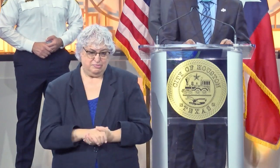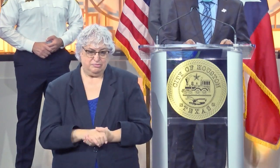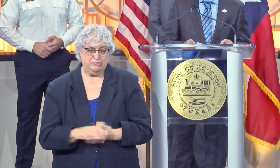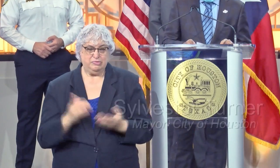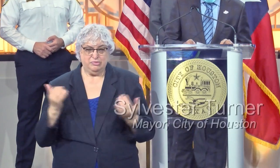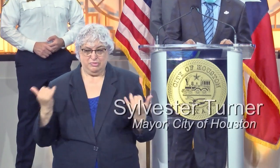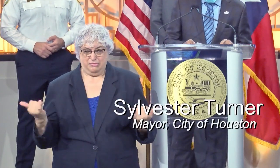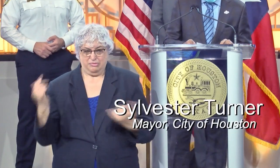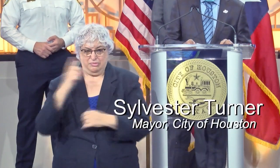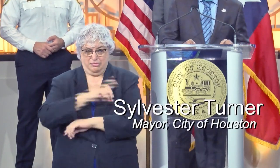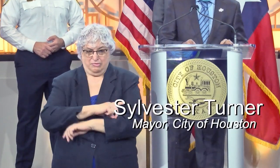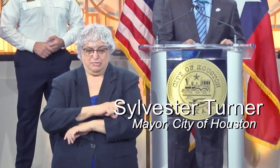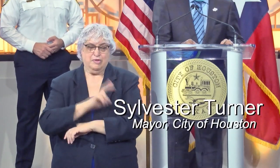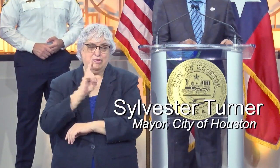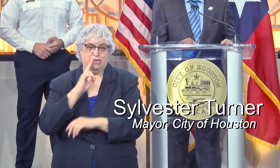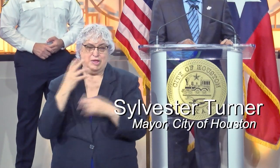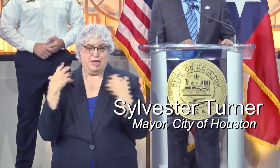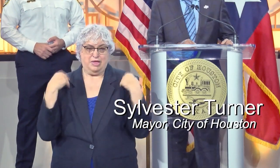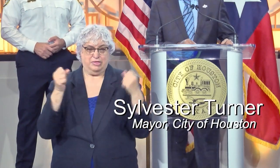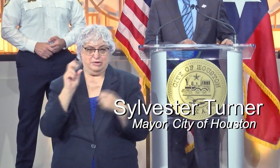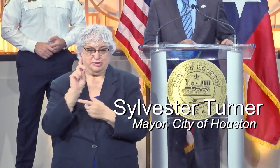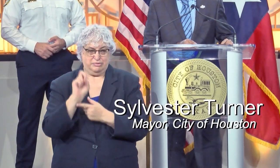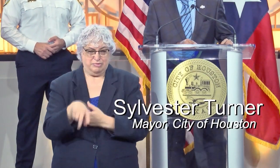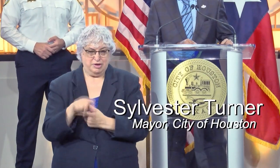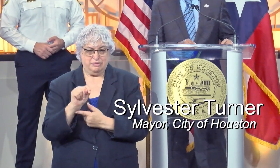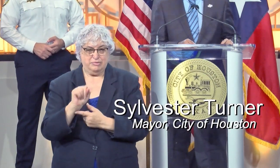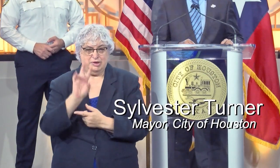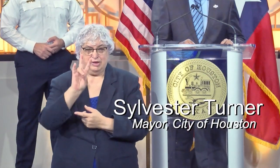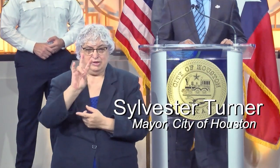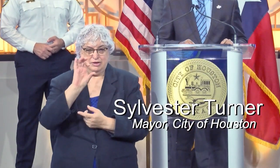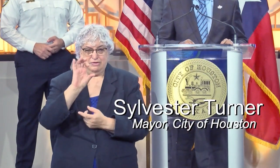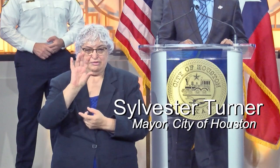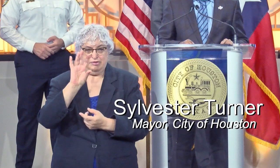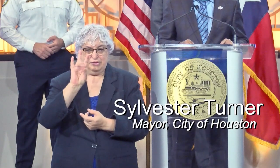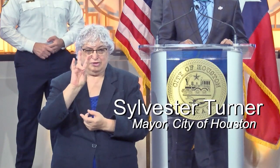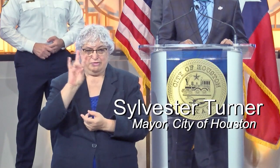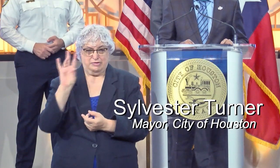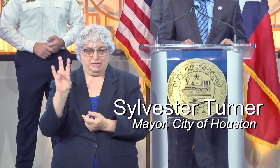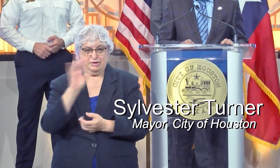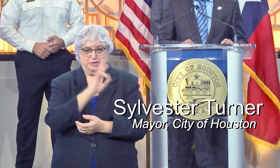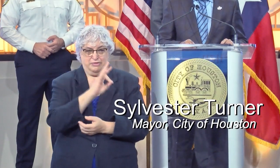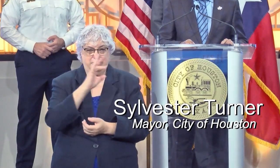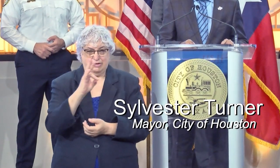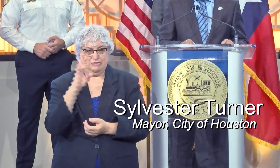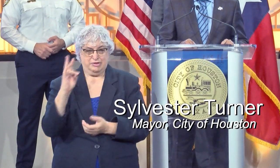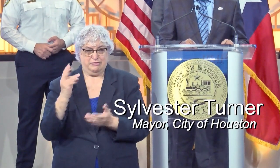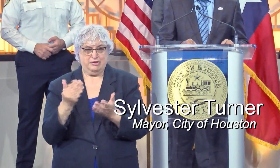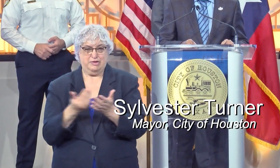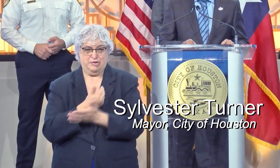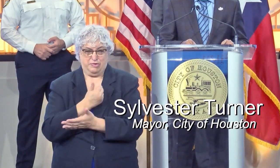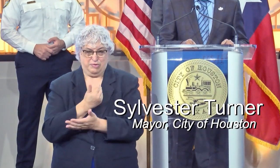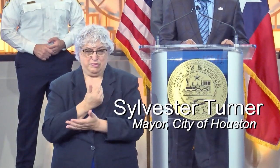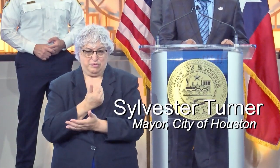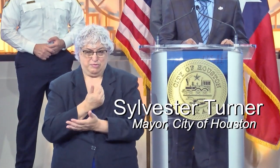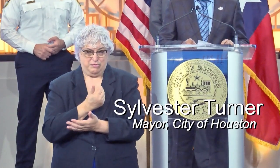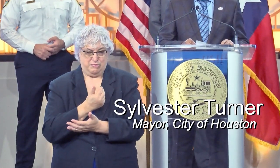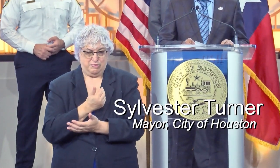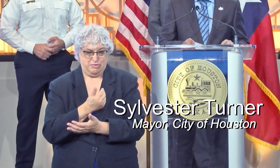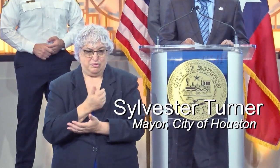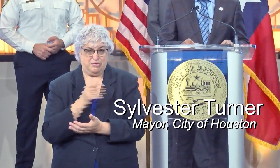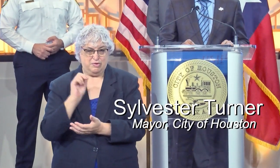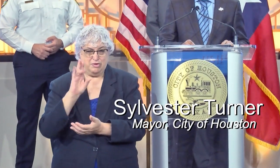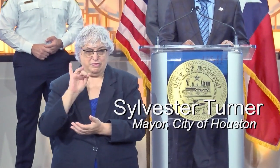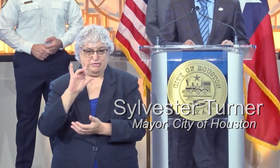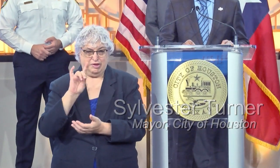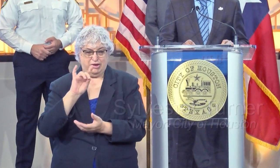Today, the Houston Health Department reports 777 cases of COVID-19,